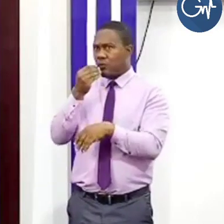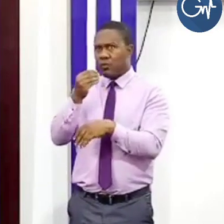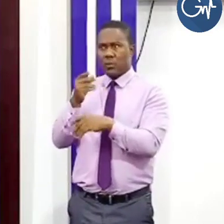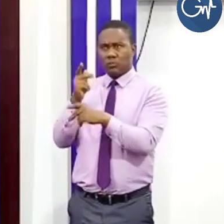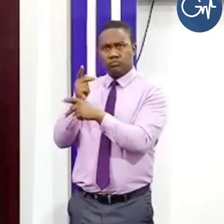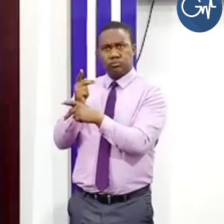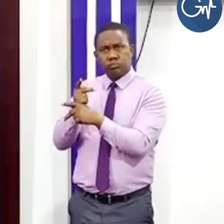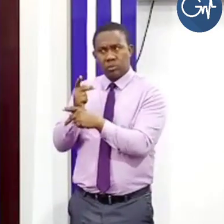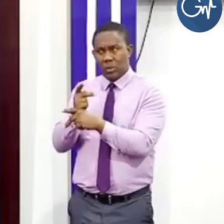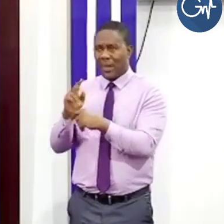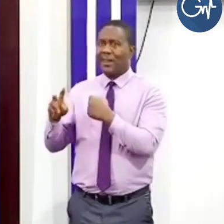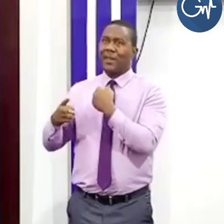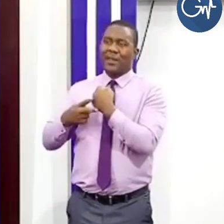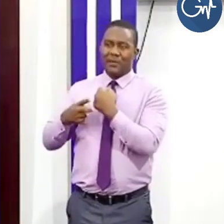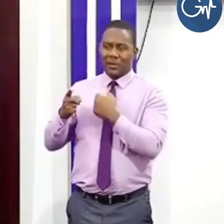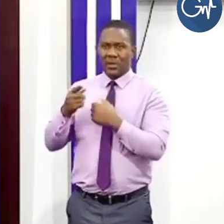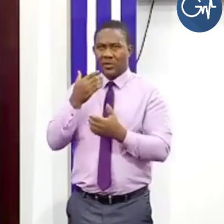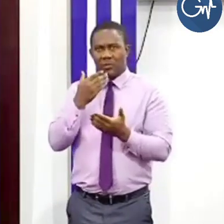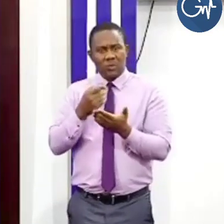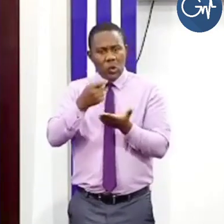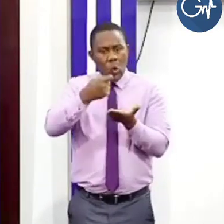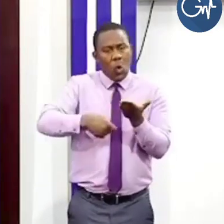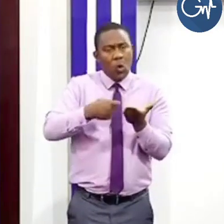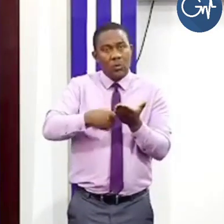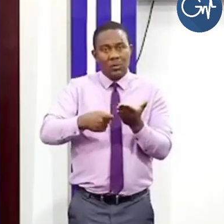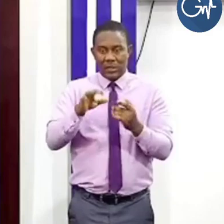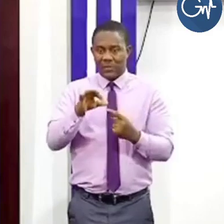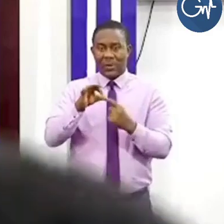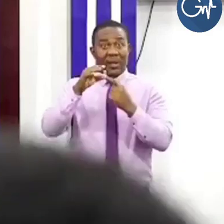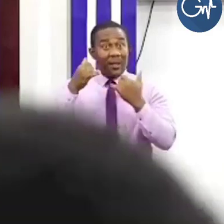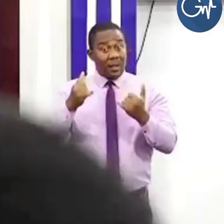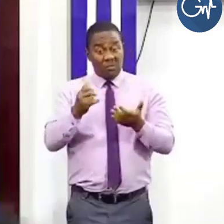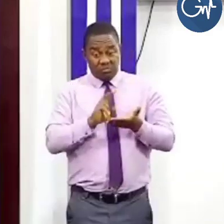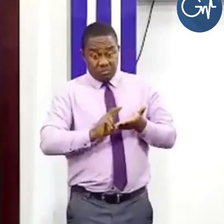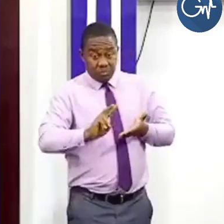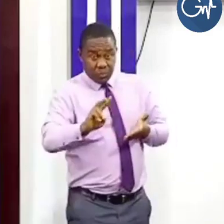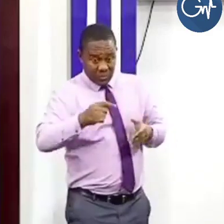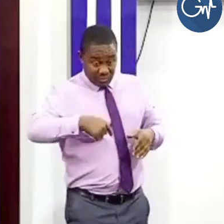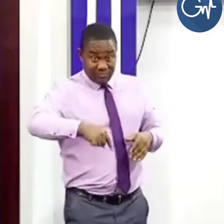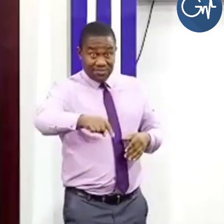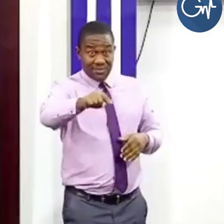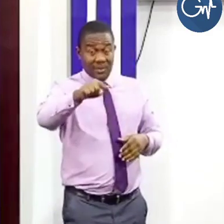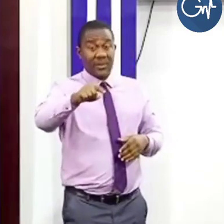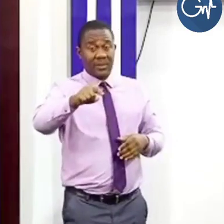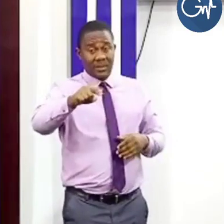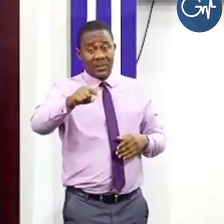food security and food pricing, especially in these two within